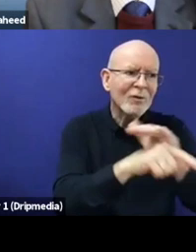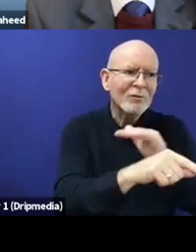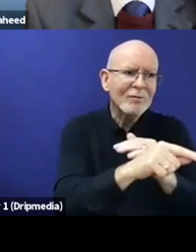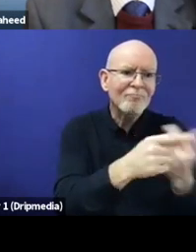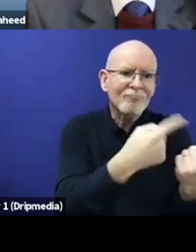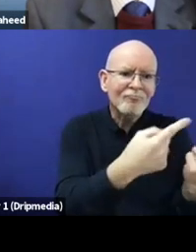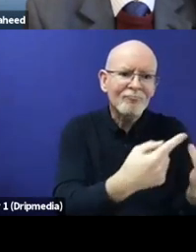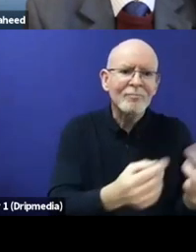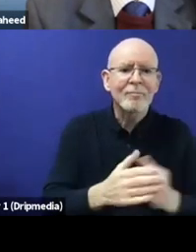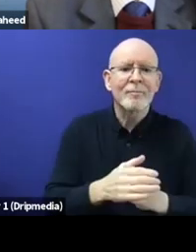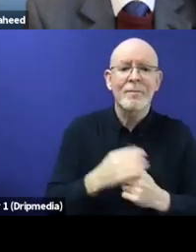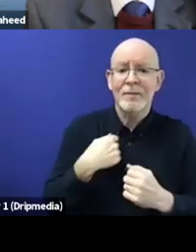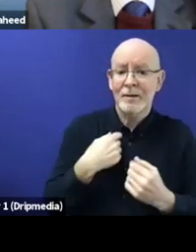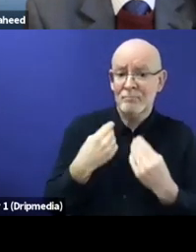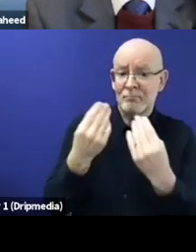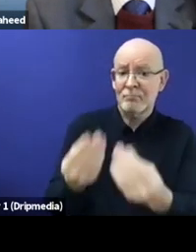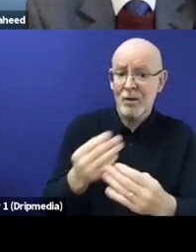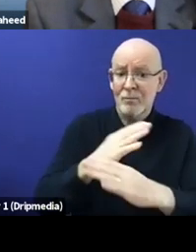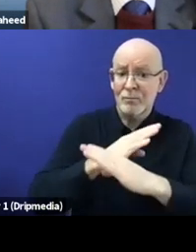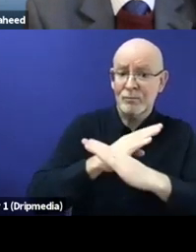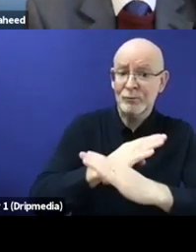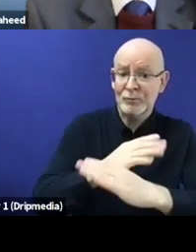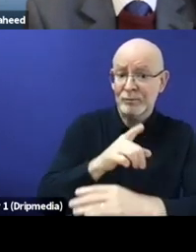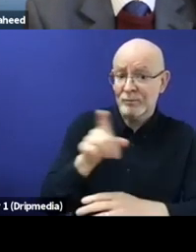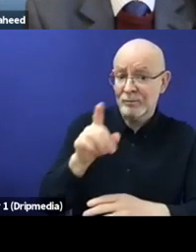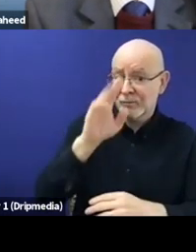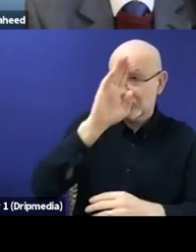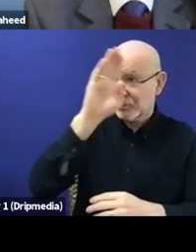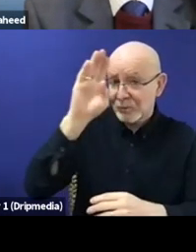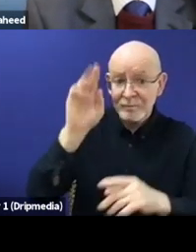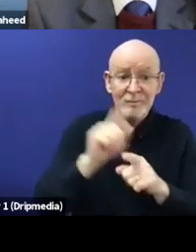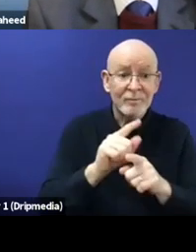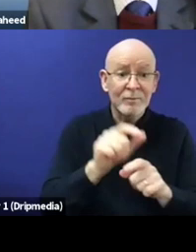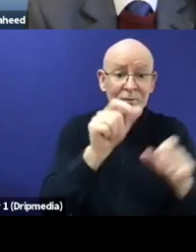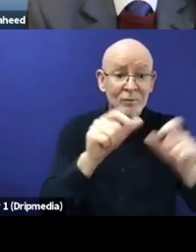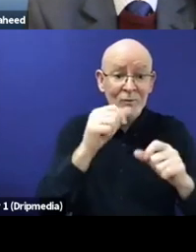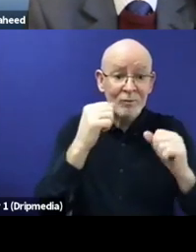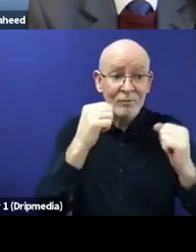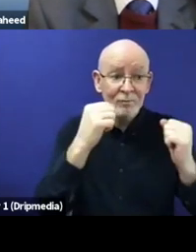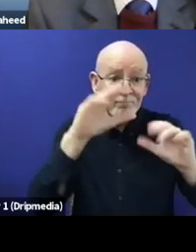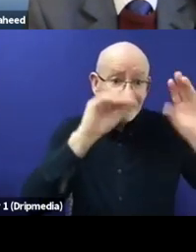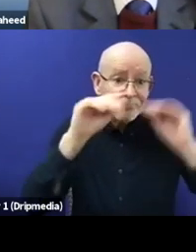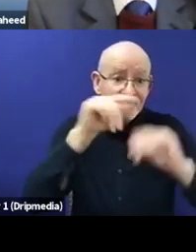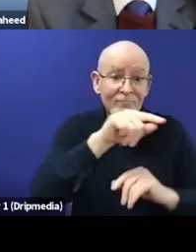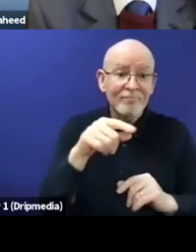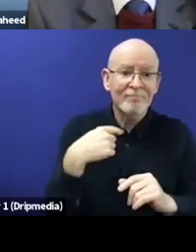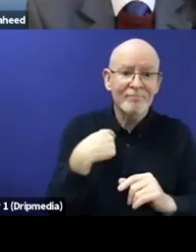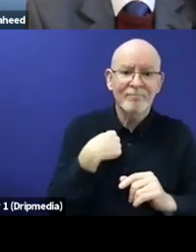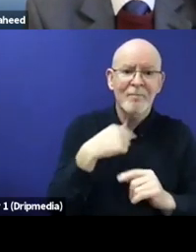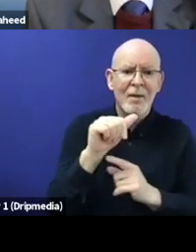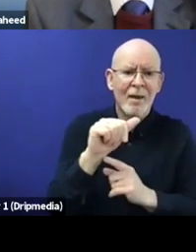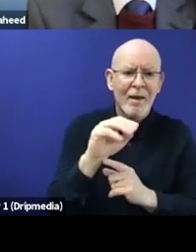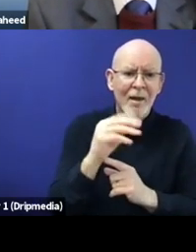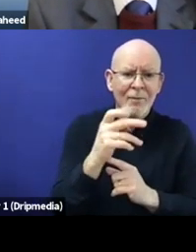with regard to education for refugees, especially given the very vulnerable position that they are faced, that